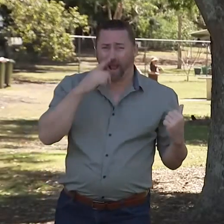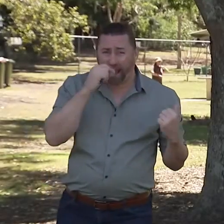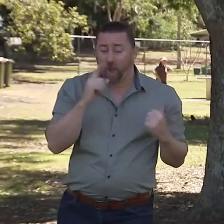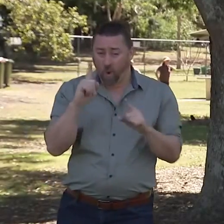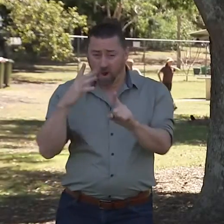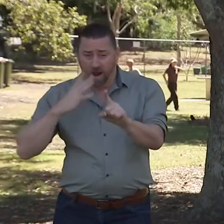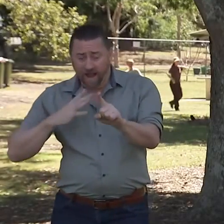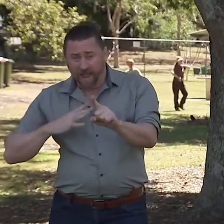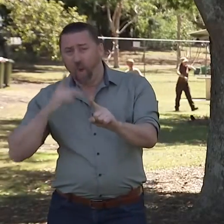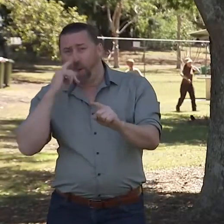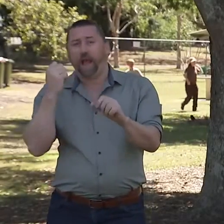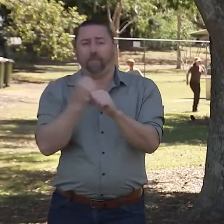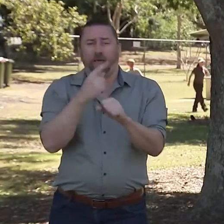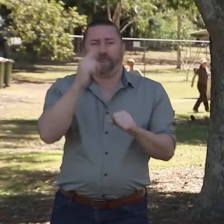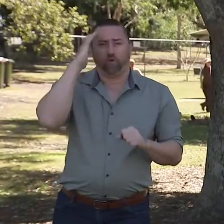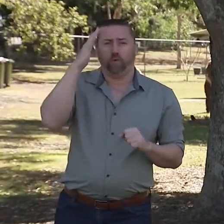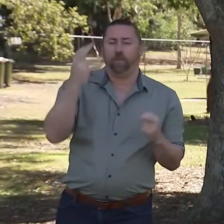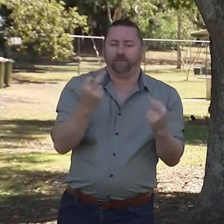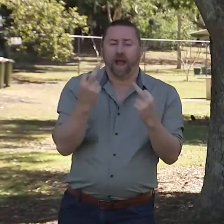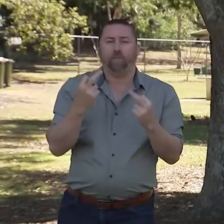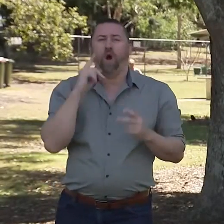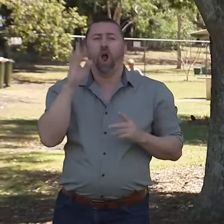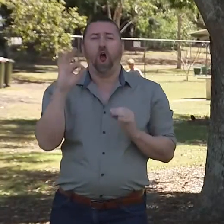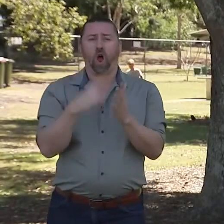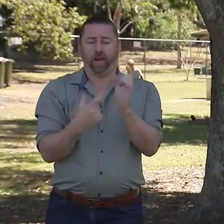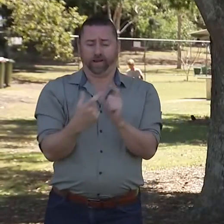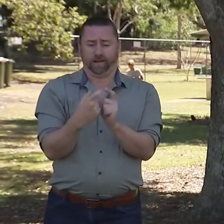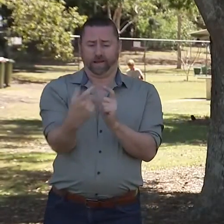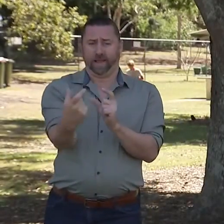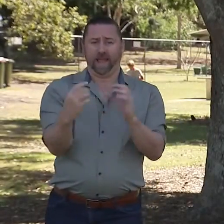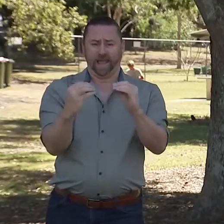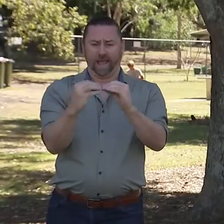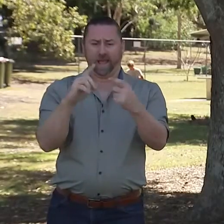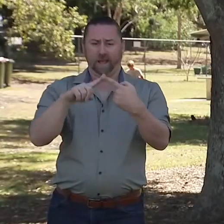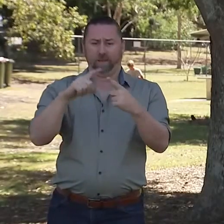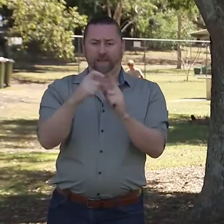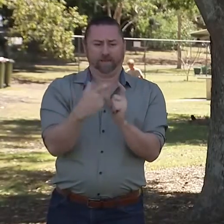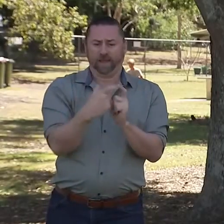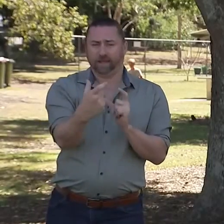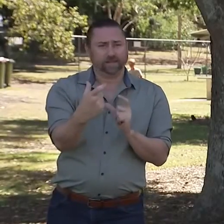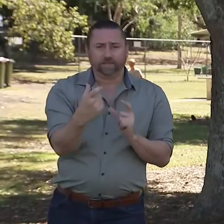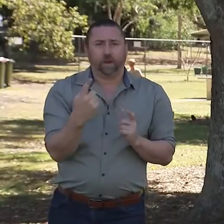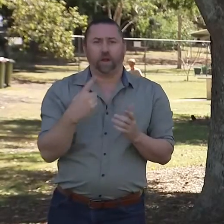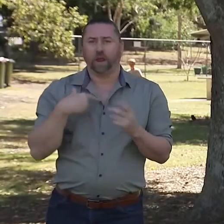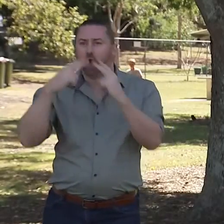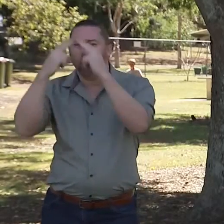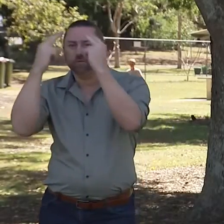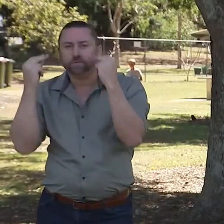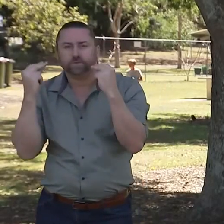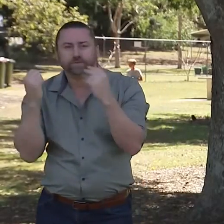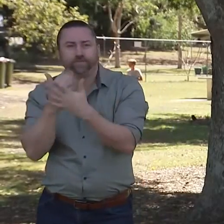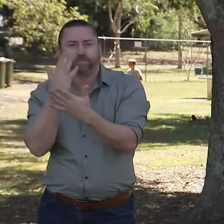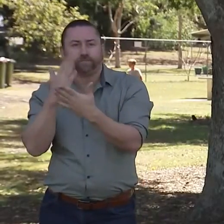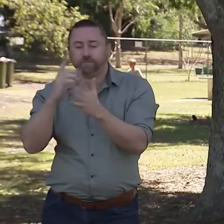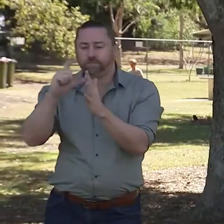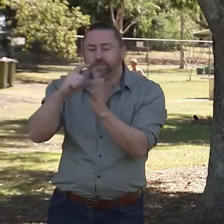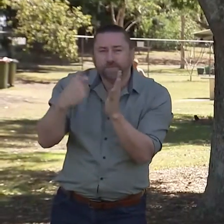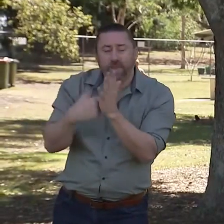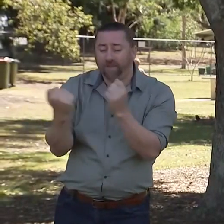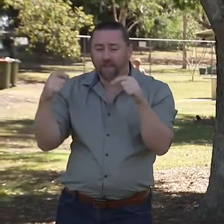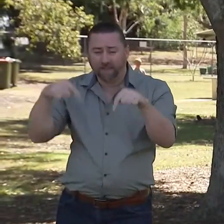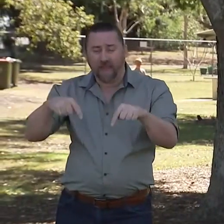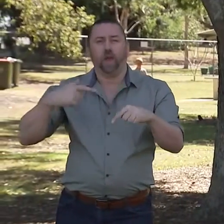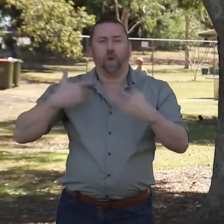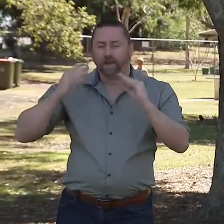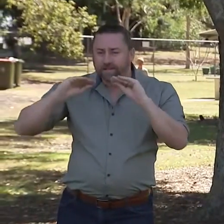that are needed, because it's not the bed that's the important part, it's the staff. So we've done a lot of work about training